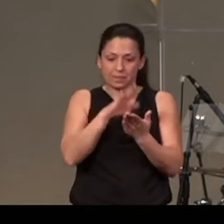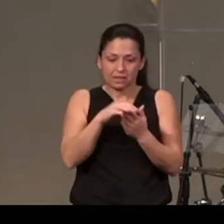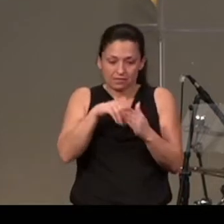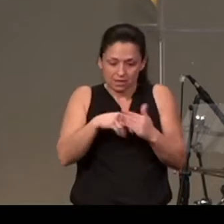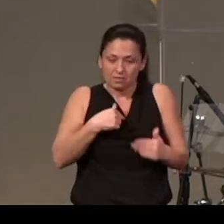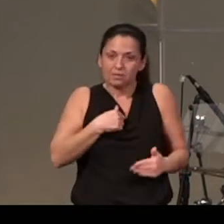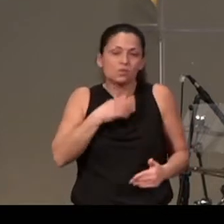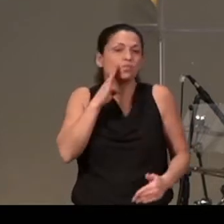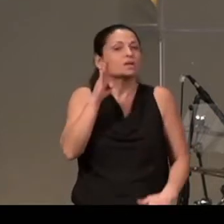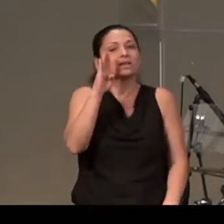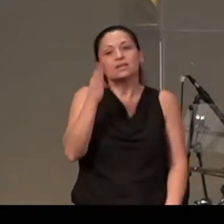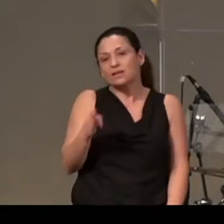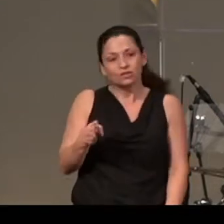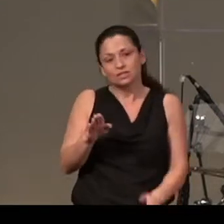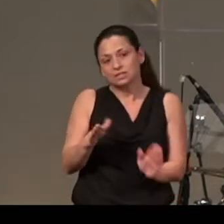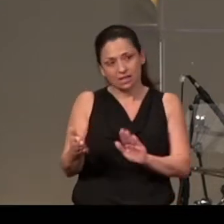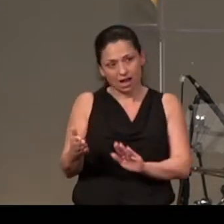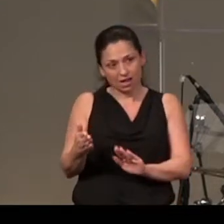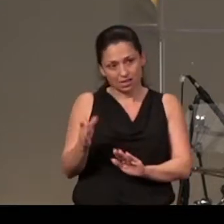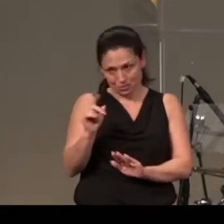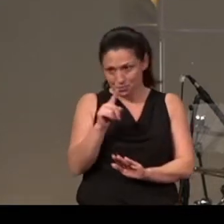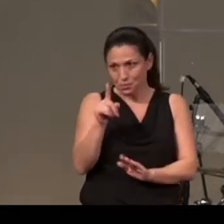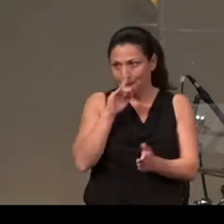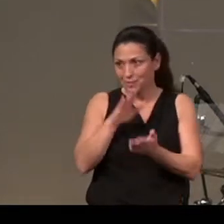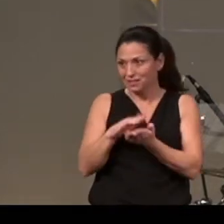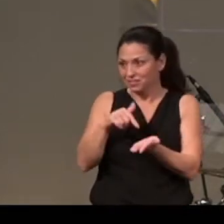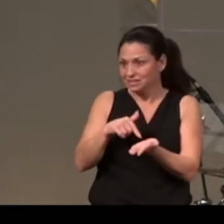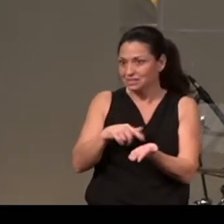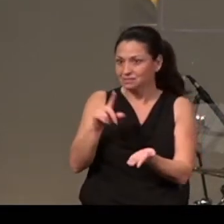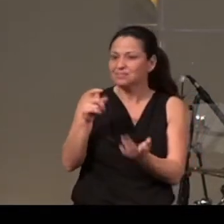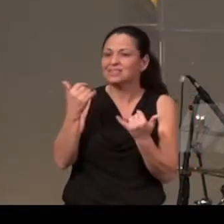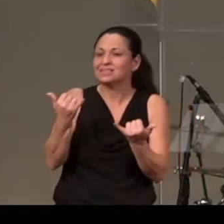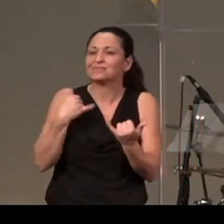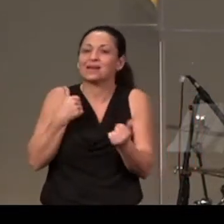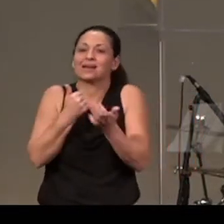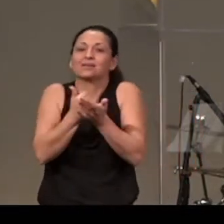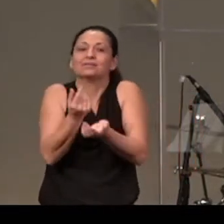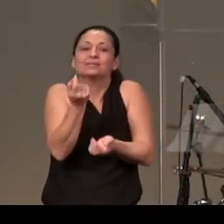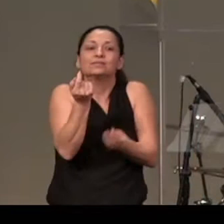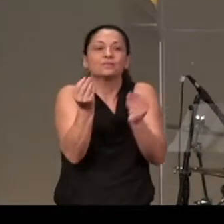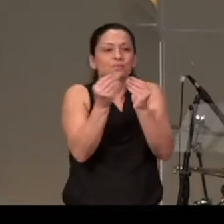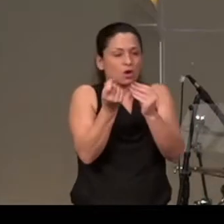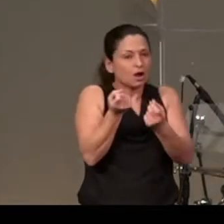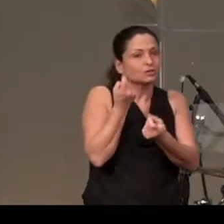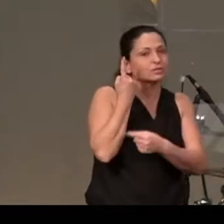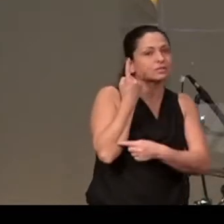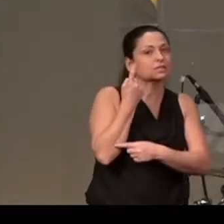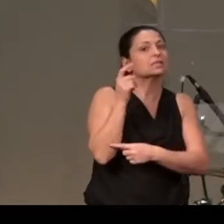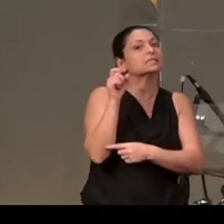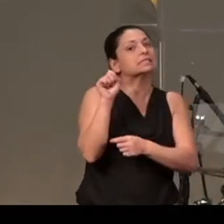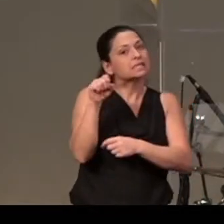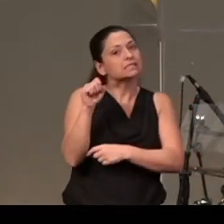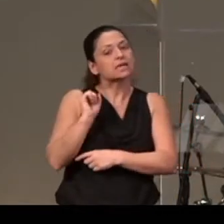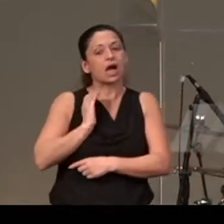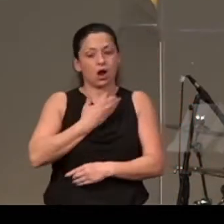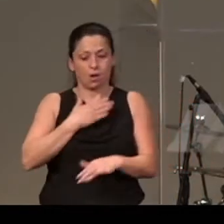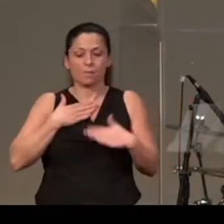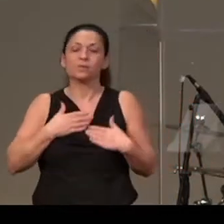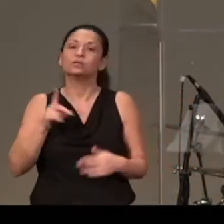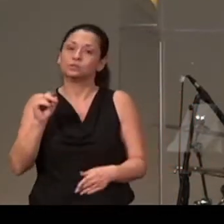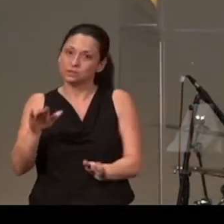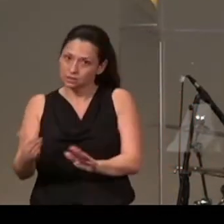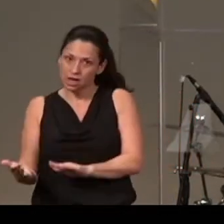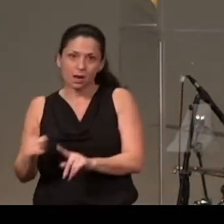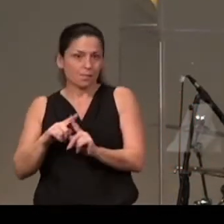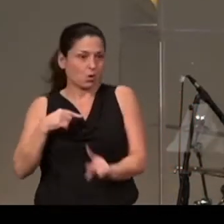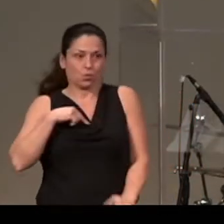this? All right, now I want to help you a little bit more to understand that yes, we do and no, we don't. Our bodies die, but we do not.